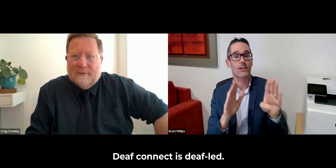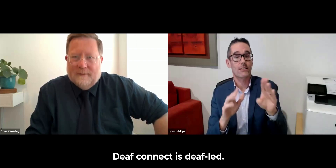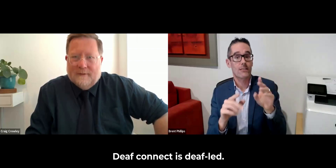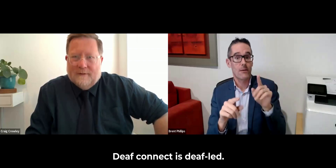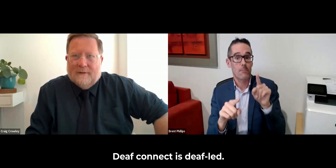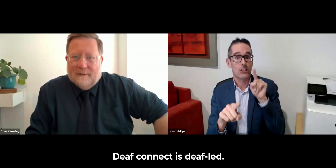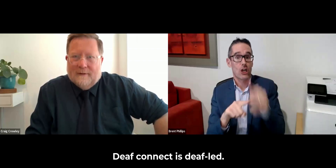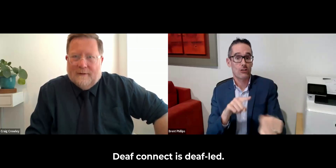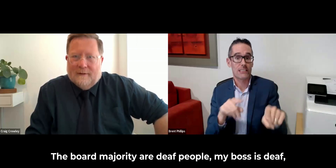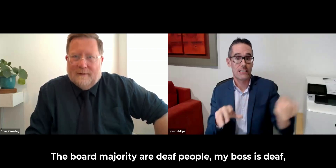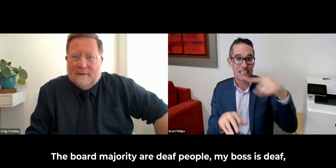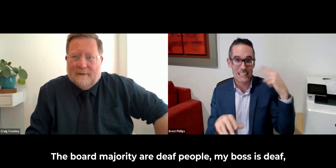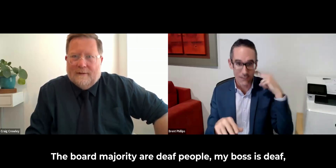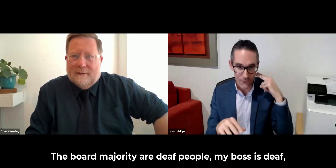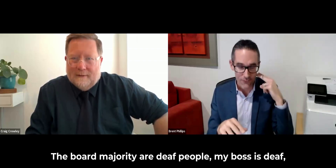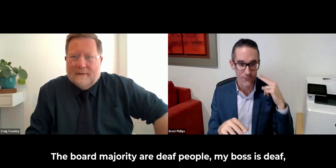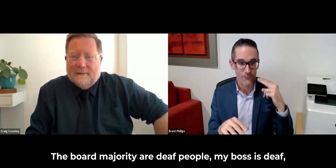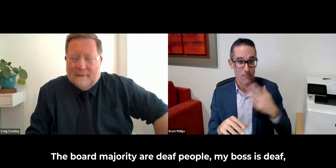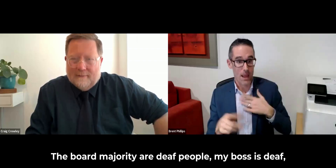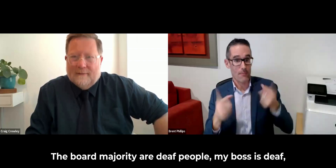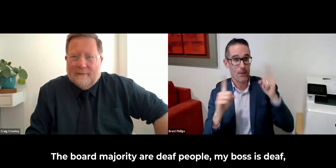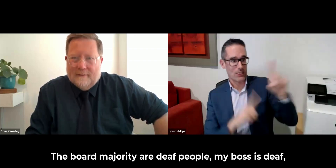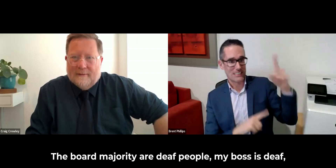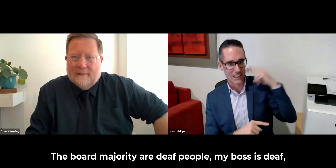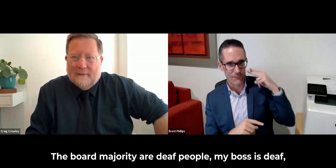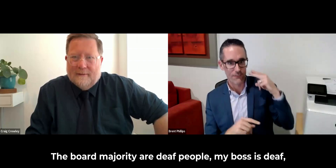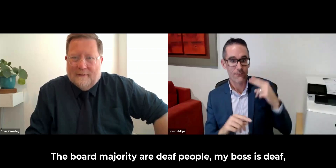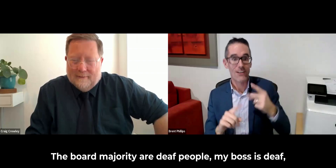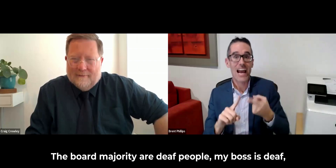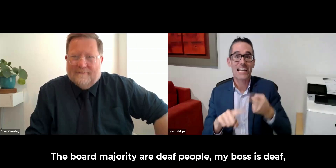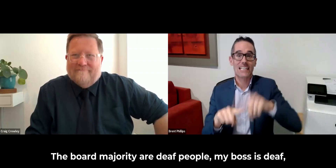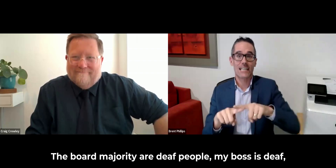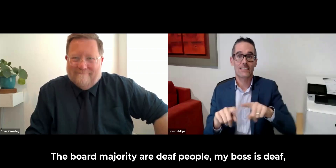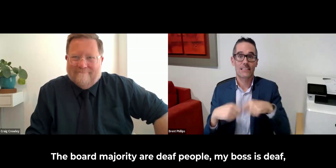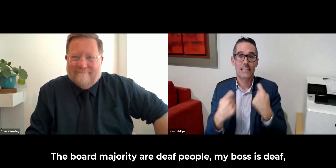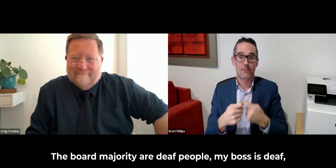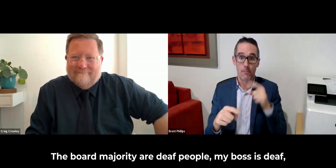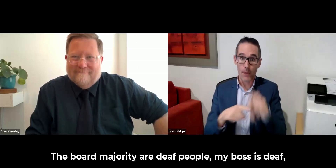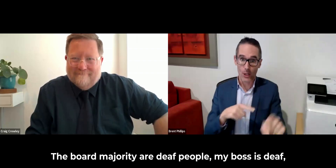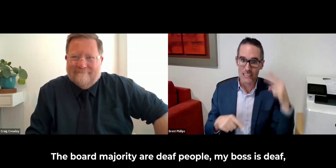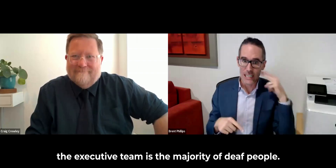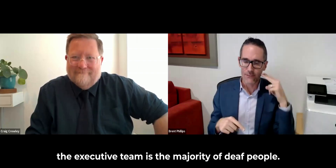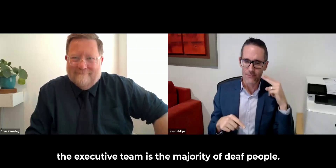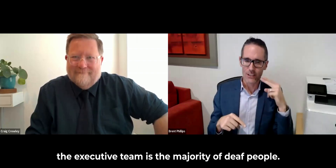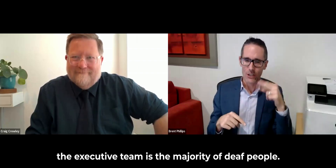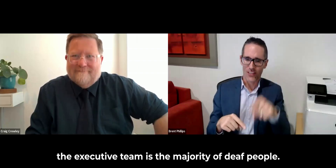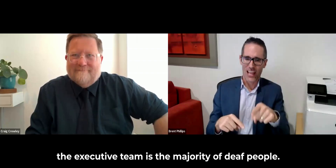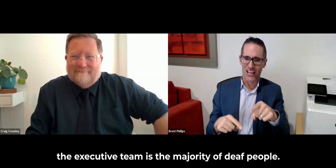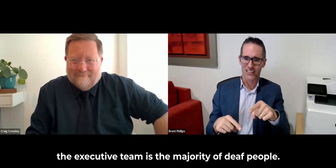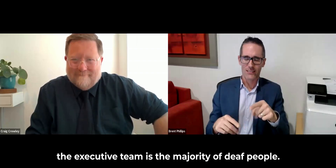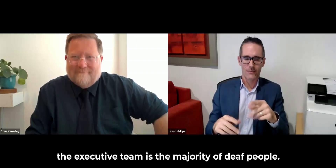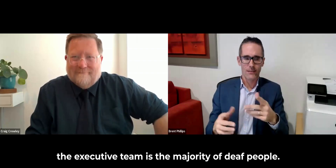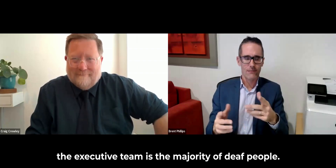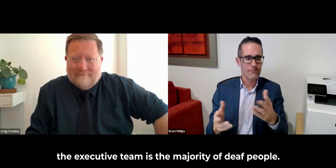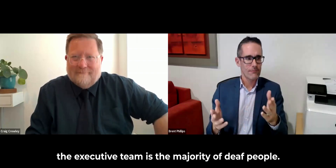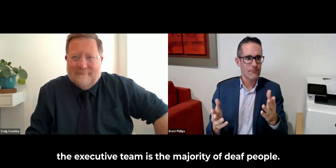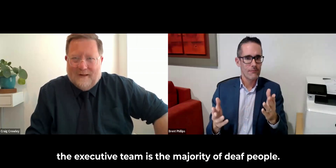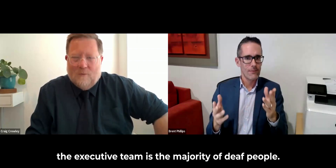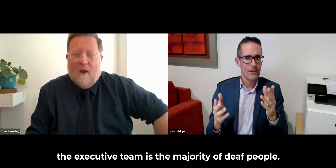deaf led. The board majority are deaf people. My boss is deaf. The executive team is a majority of deaf